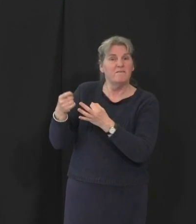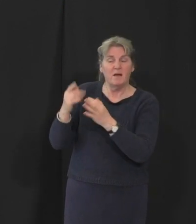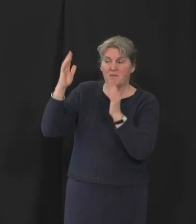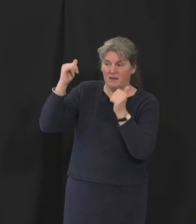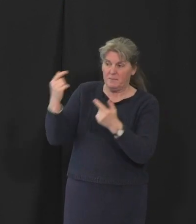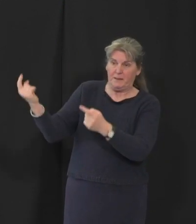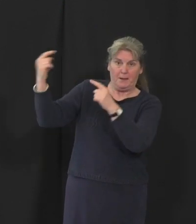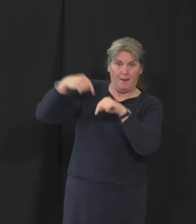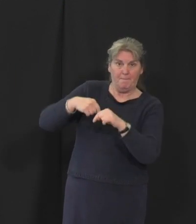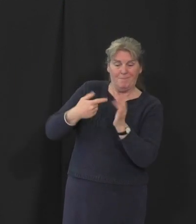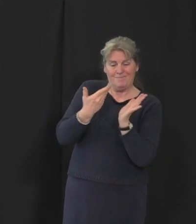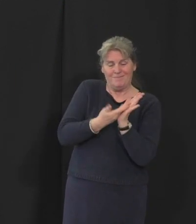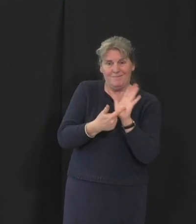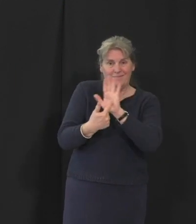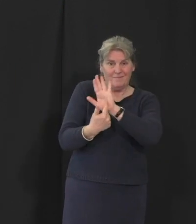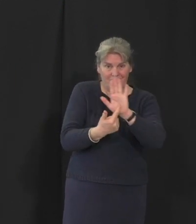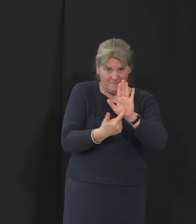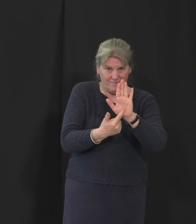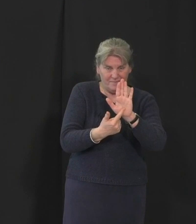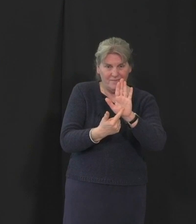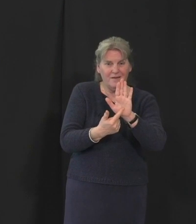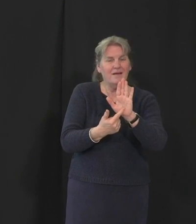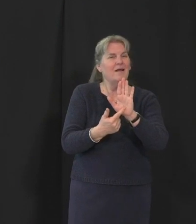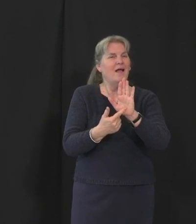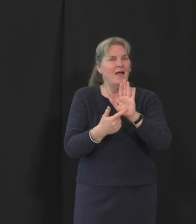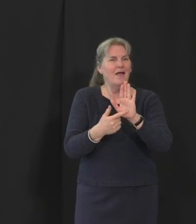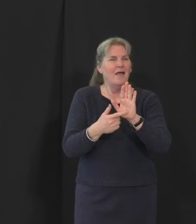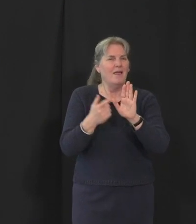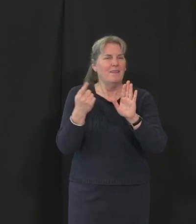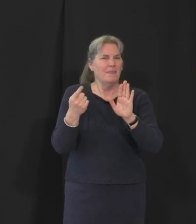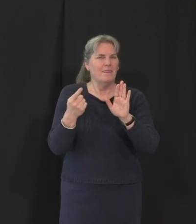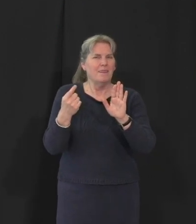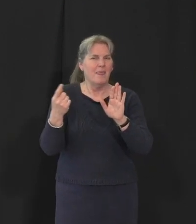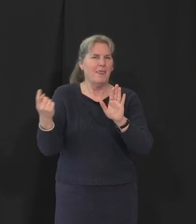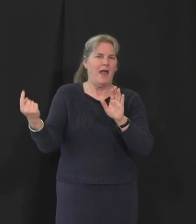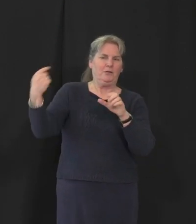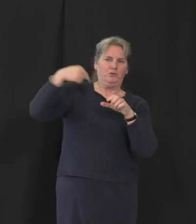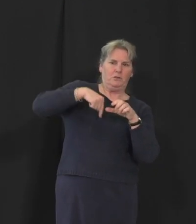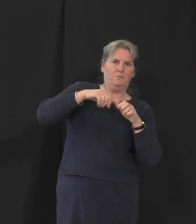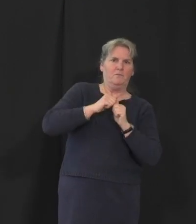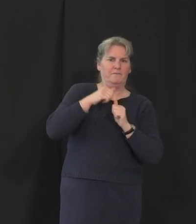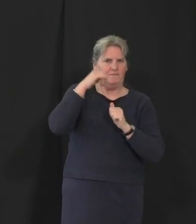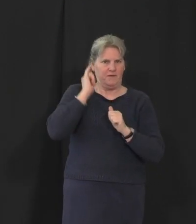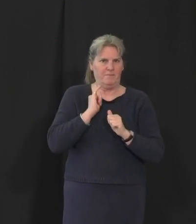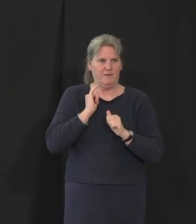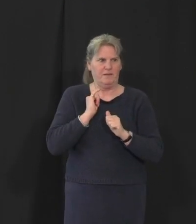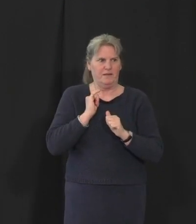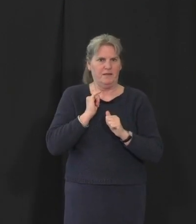expecting them to arrive. And again, this is about coming here to reside with family.